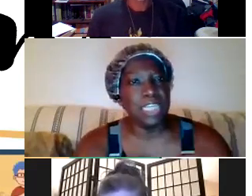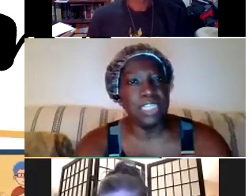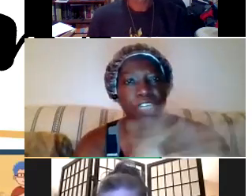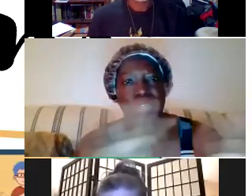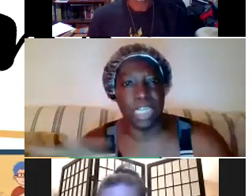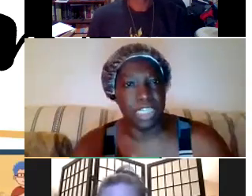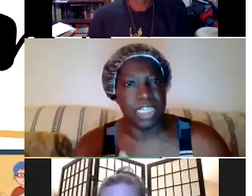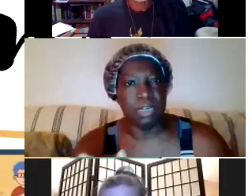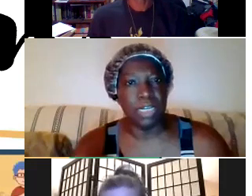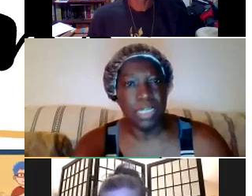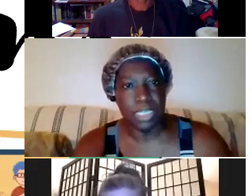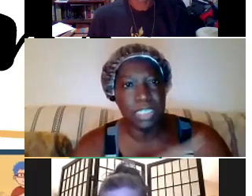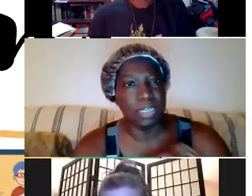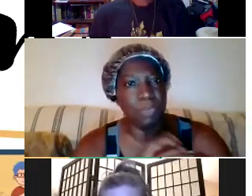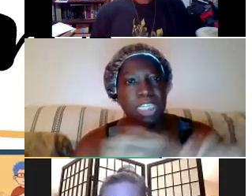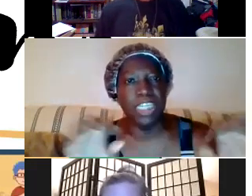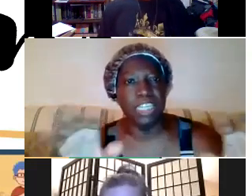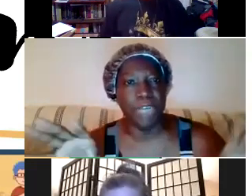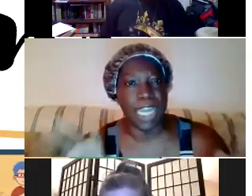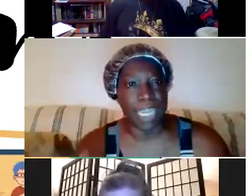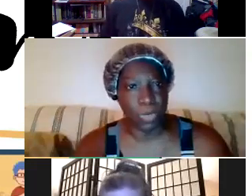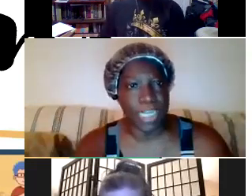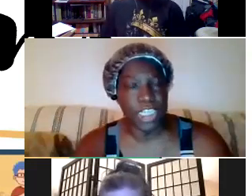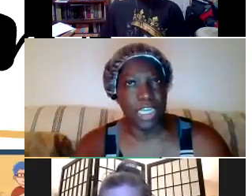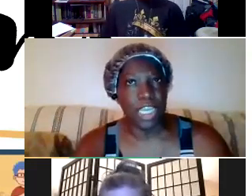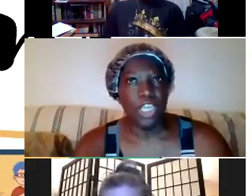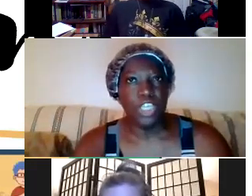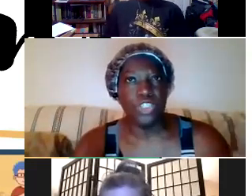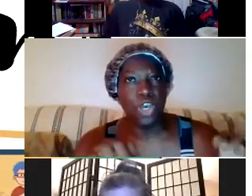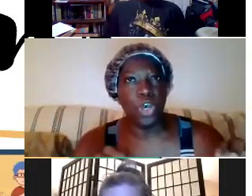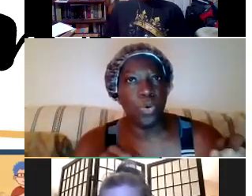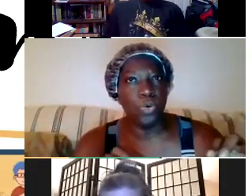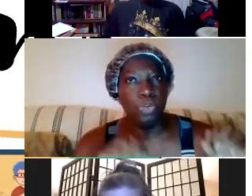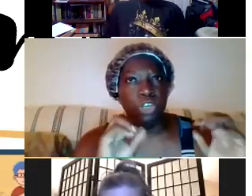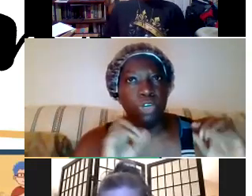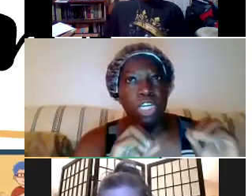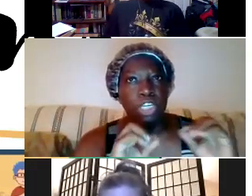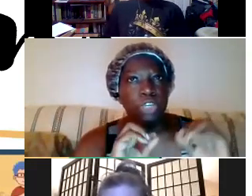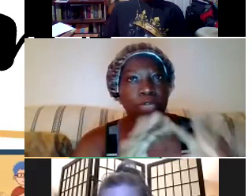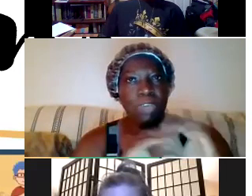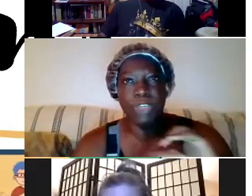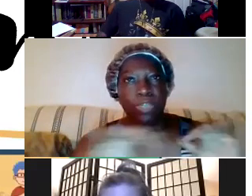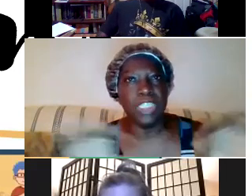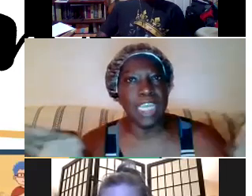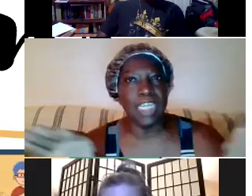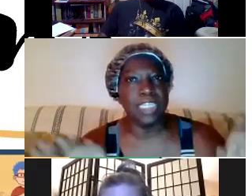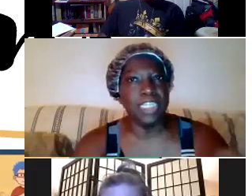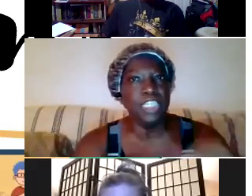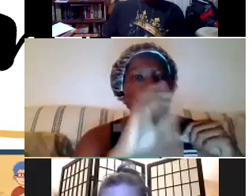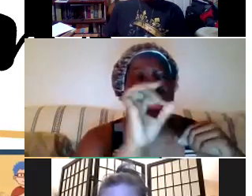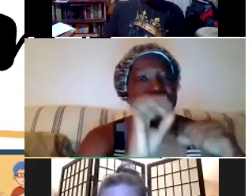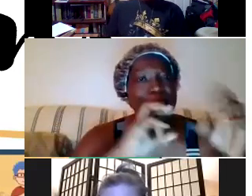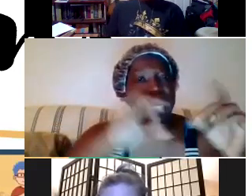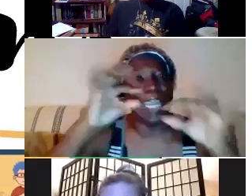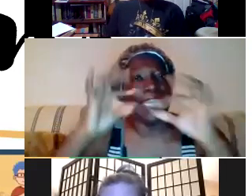is not considered English at all. It's a completely different language. So you would, if you're saying a sentence,